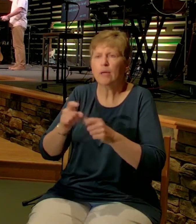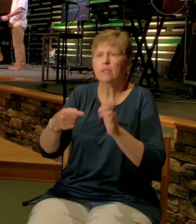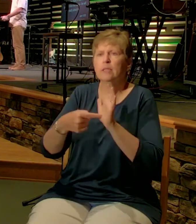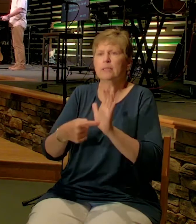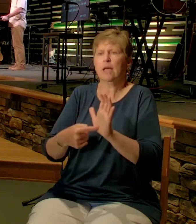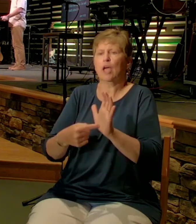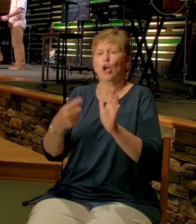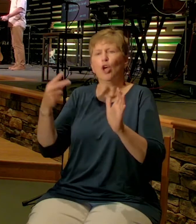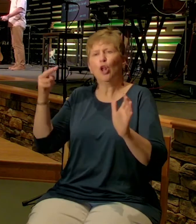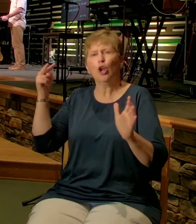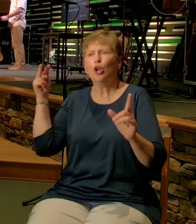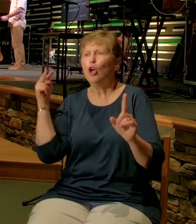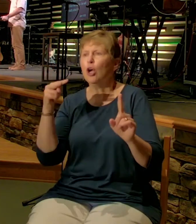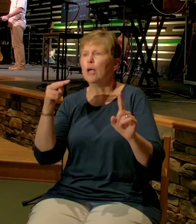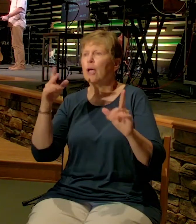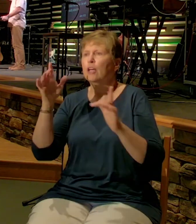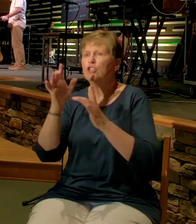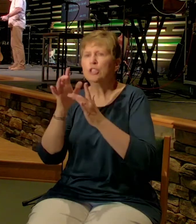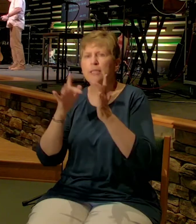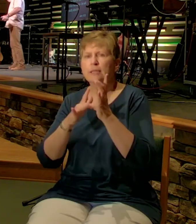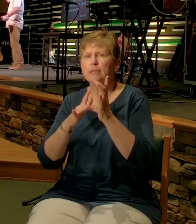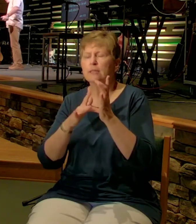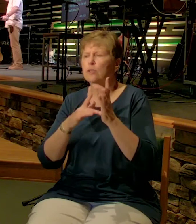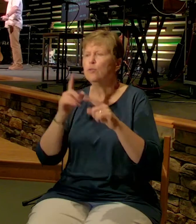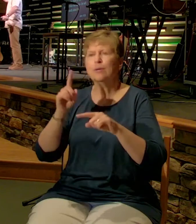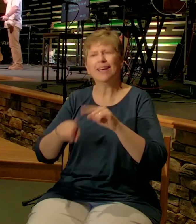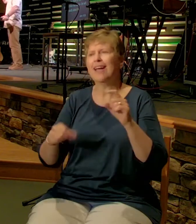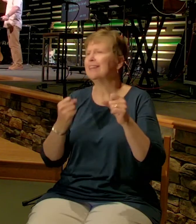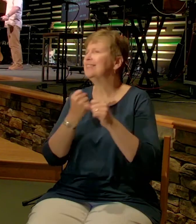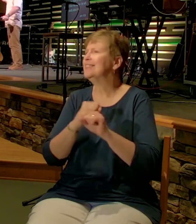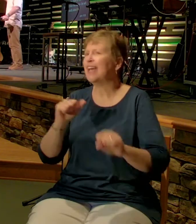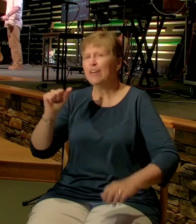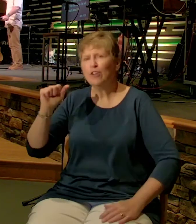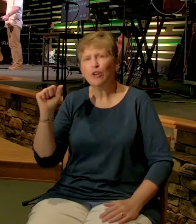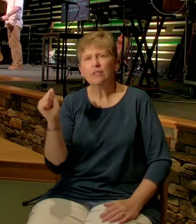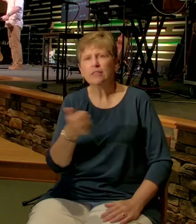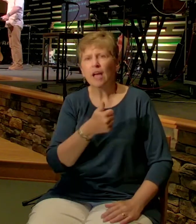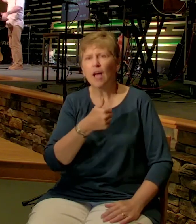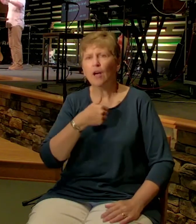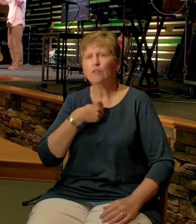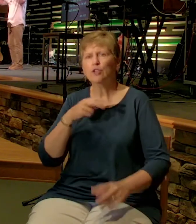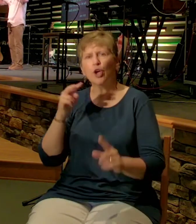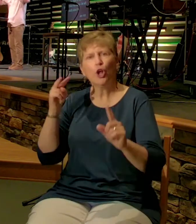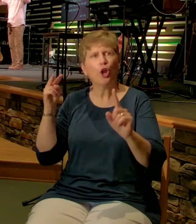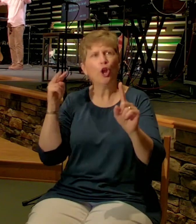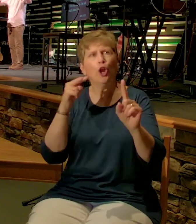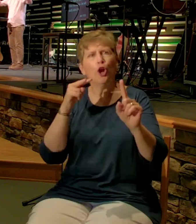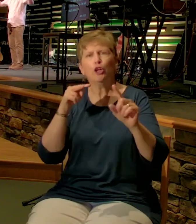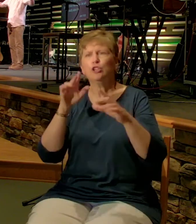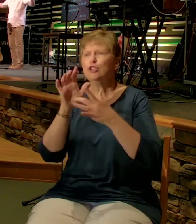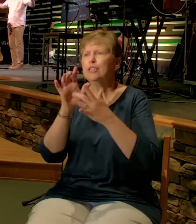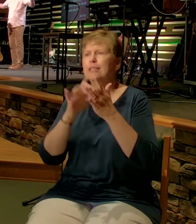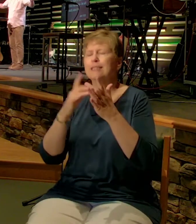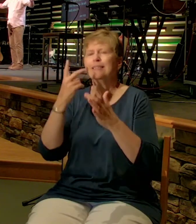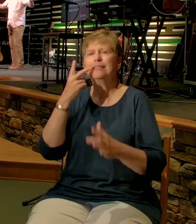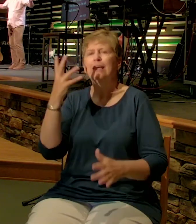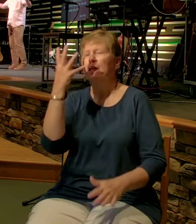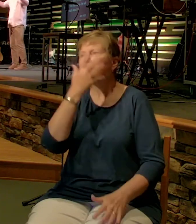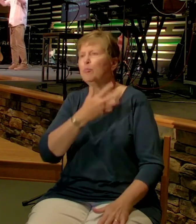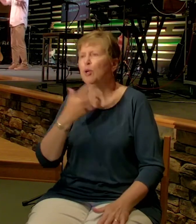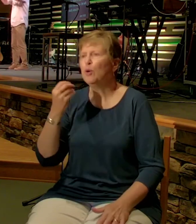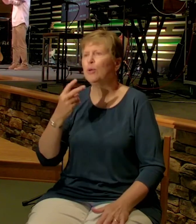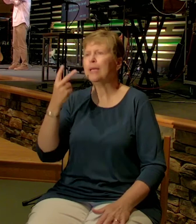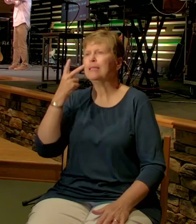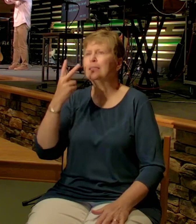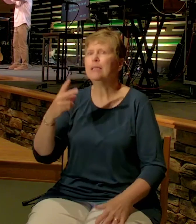at Jesus. You cannot save yourself. Look to Jesus. See his beauty. See